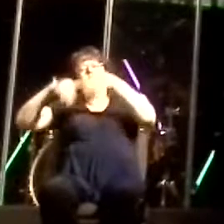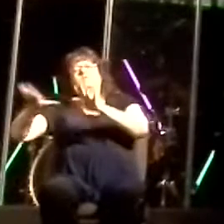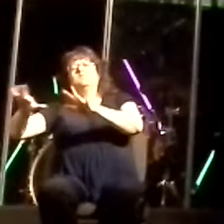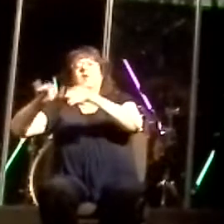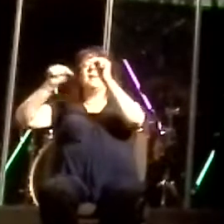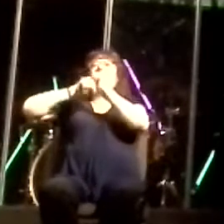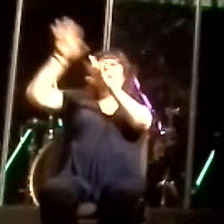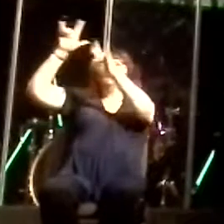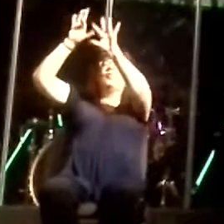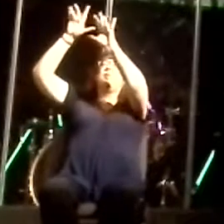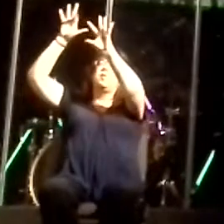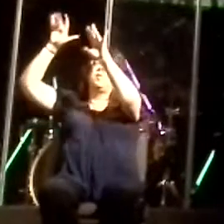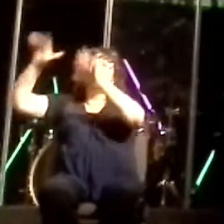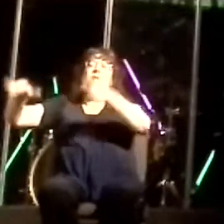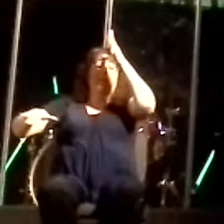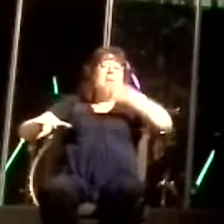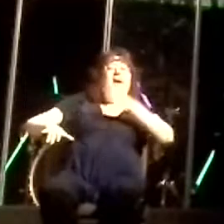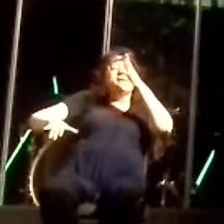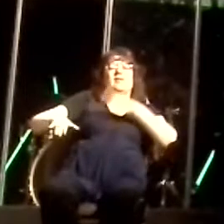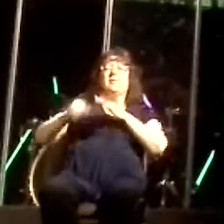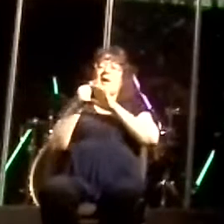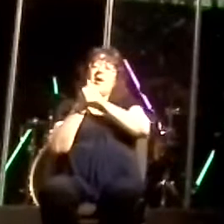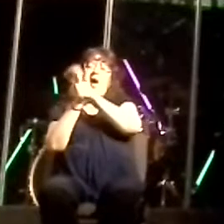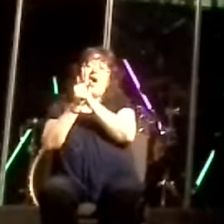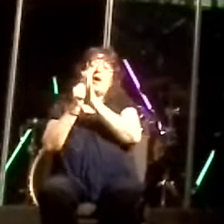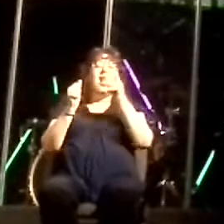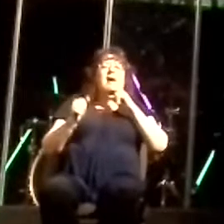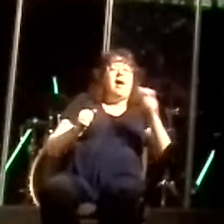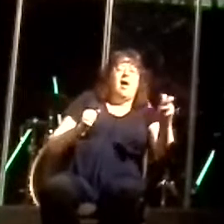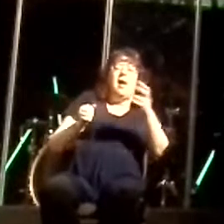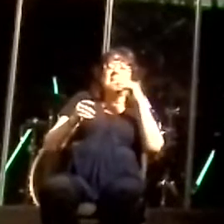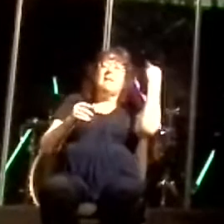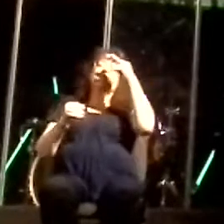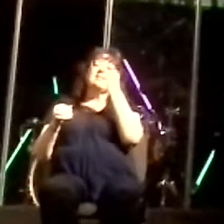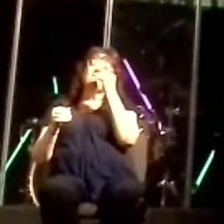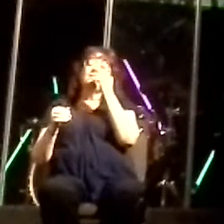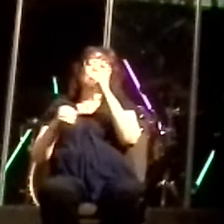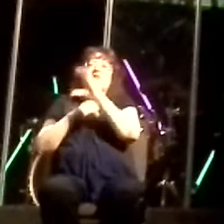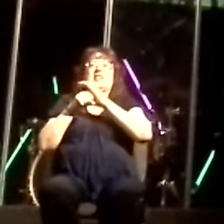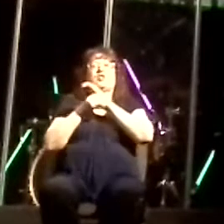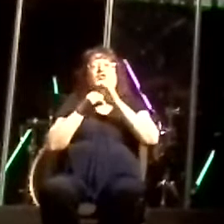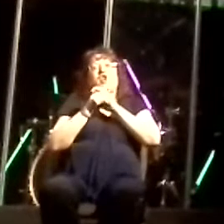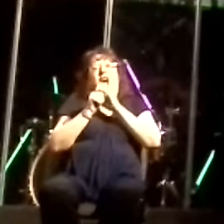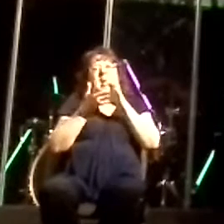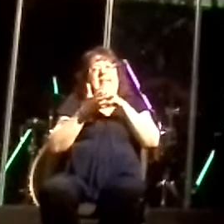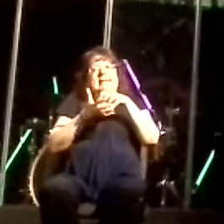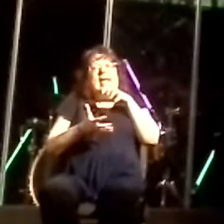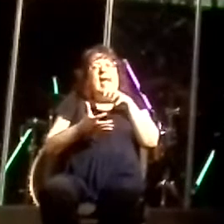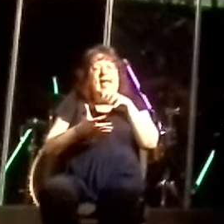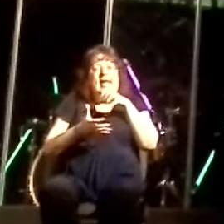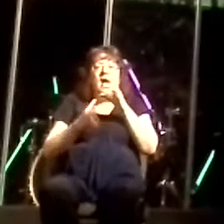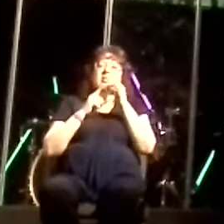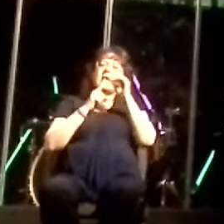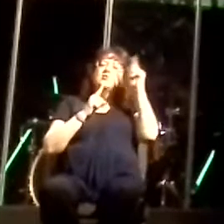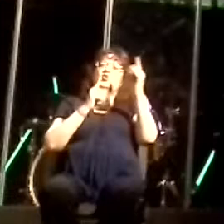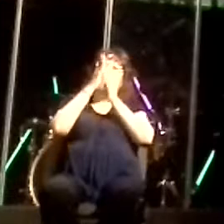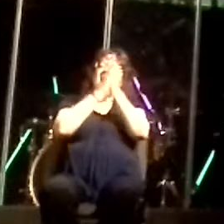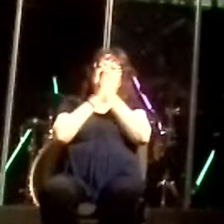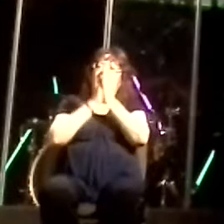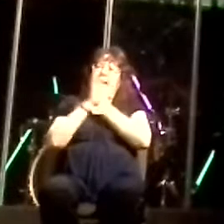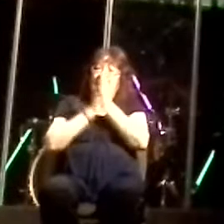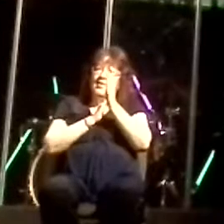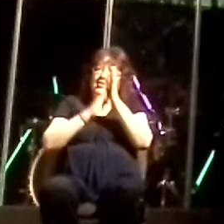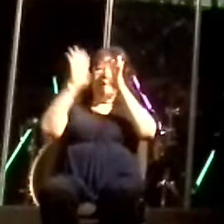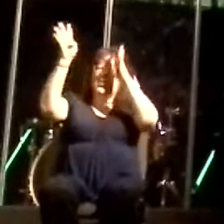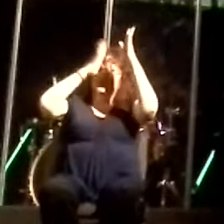and snow-capped mountains, male, female, peacocks, pythons, Mexican food, and chocolate turtle cheesecake unless you are a